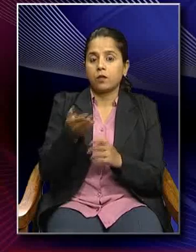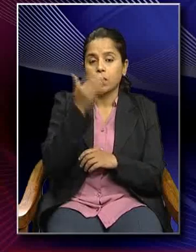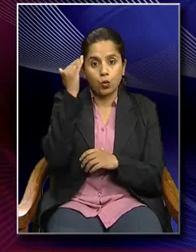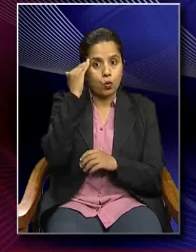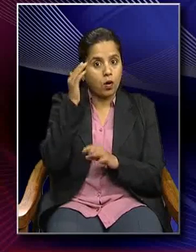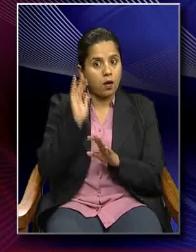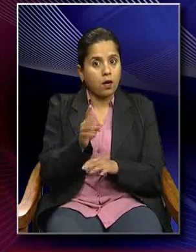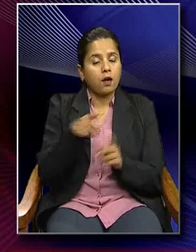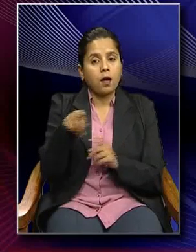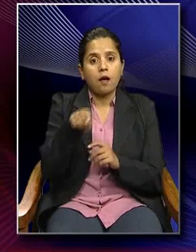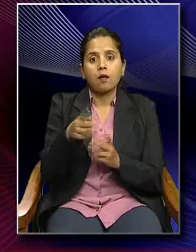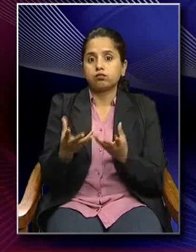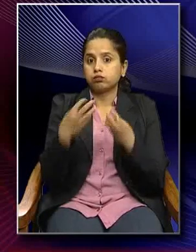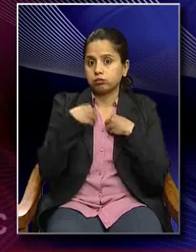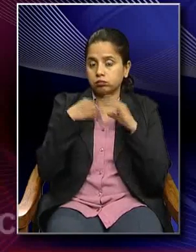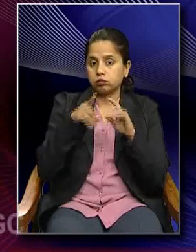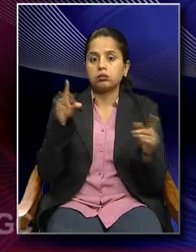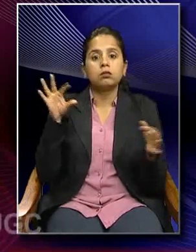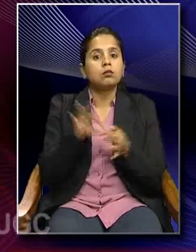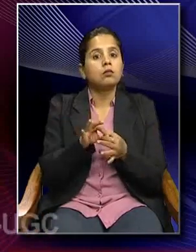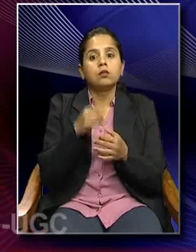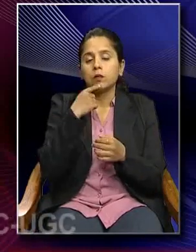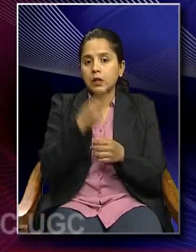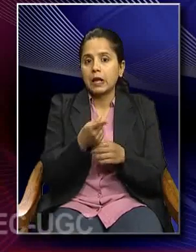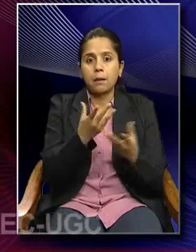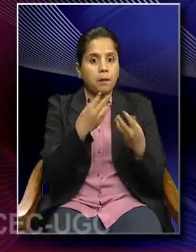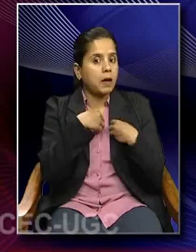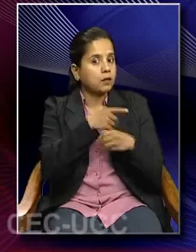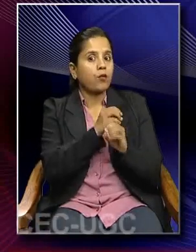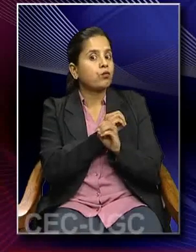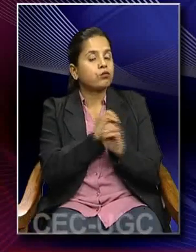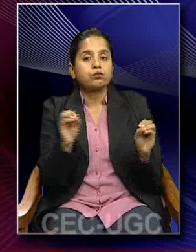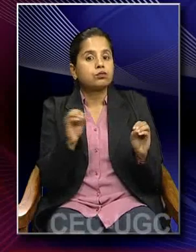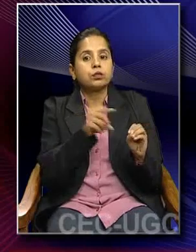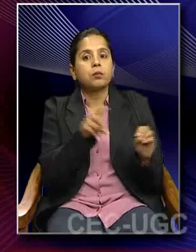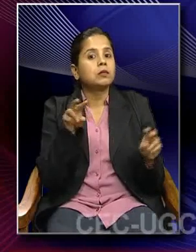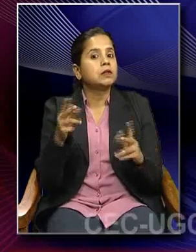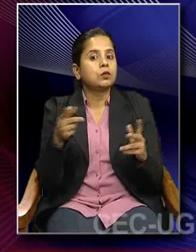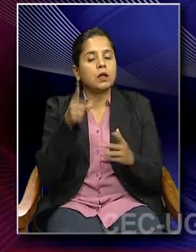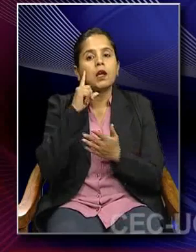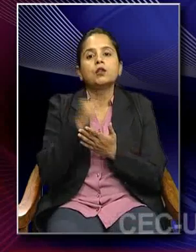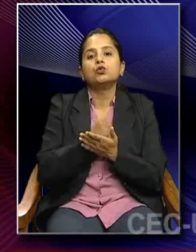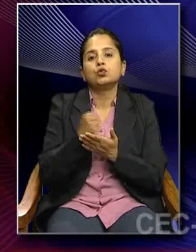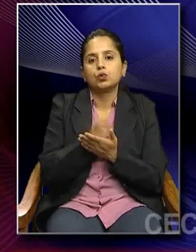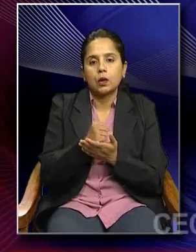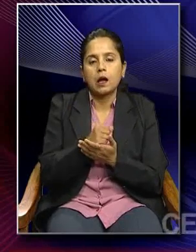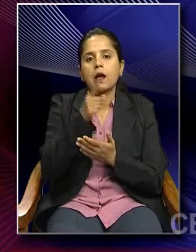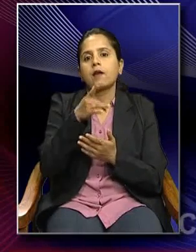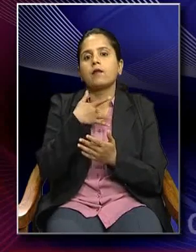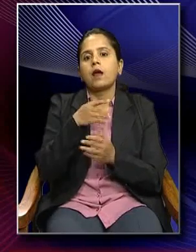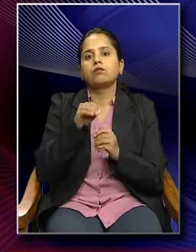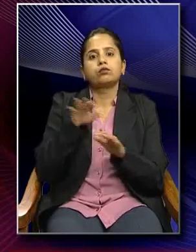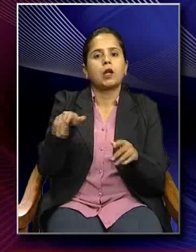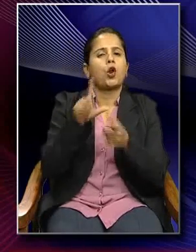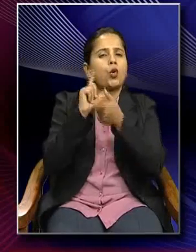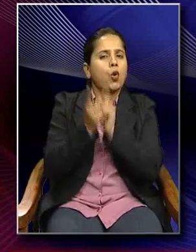that what is being perceived is related to what is not being perceived, you try to reach to a